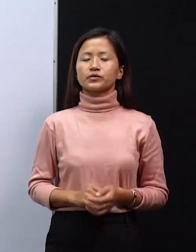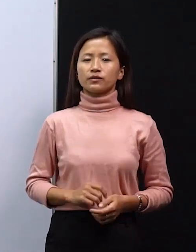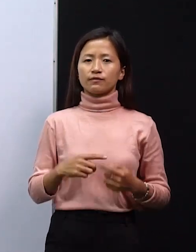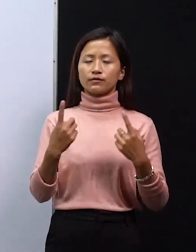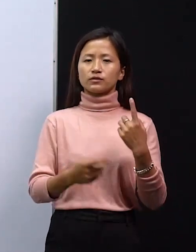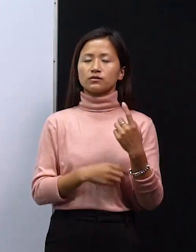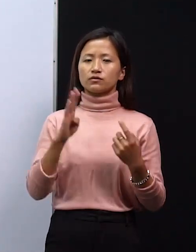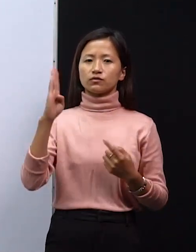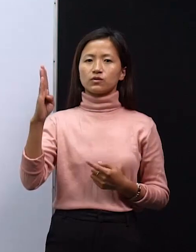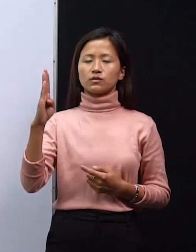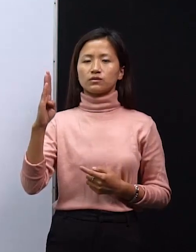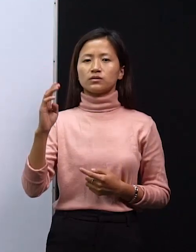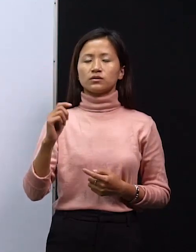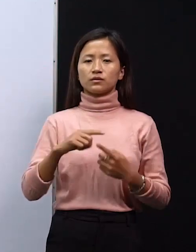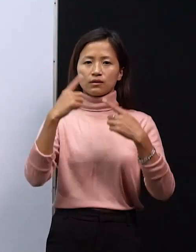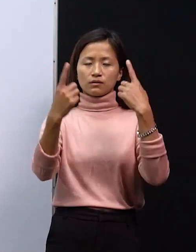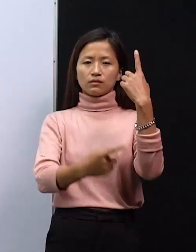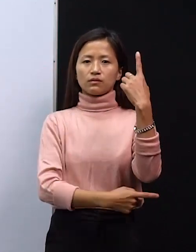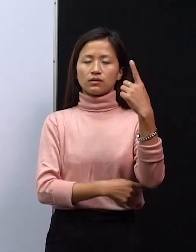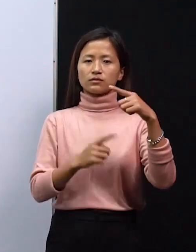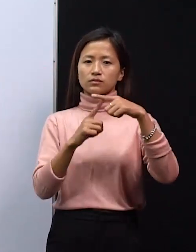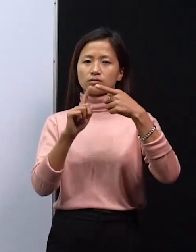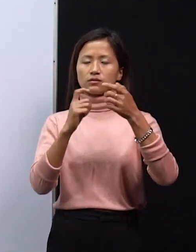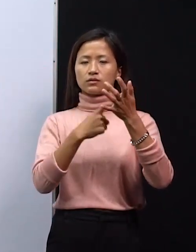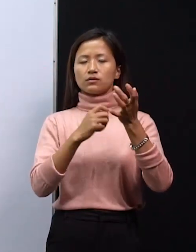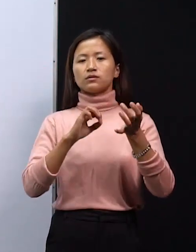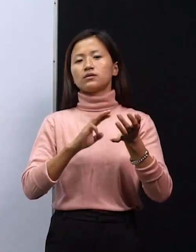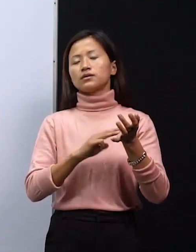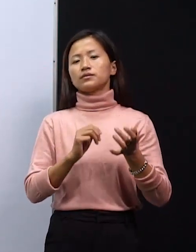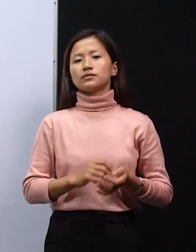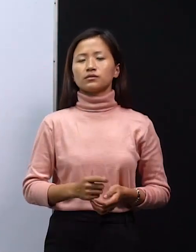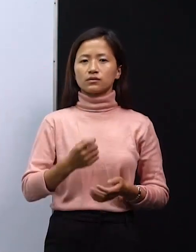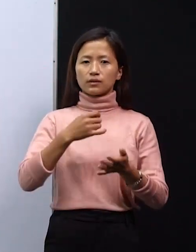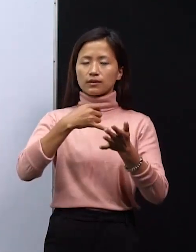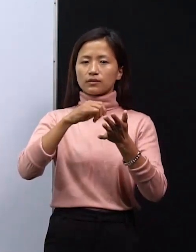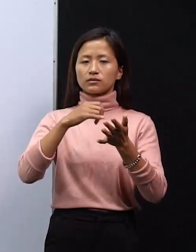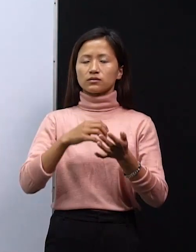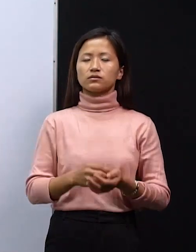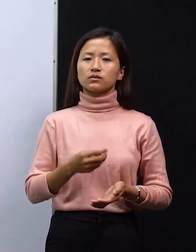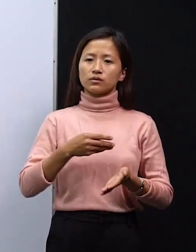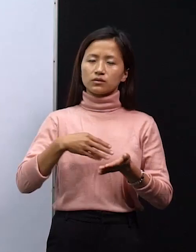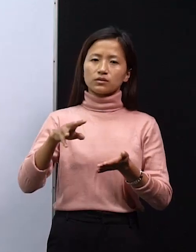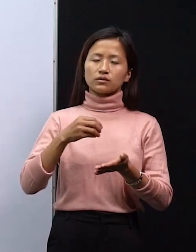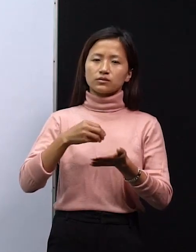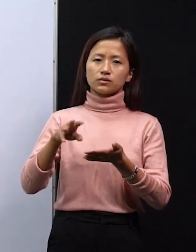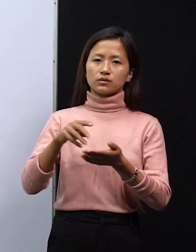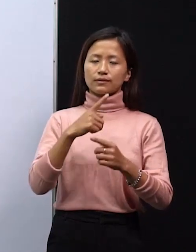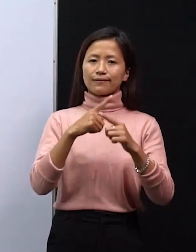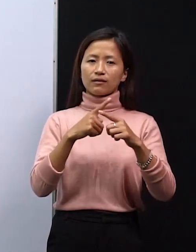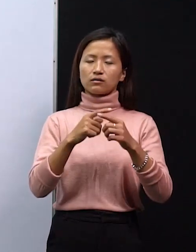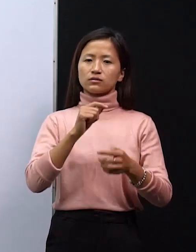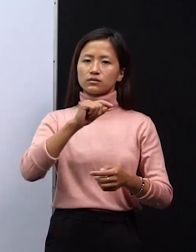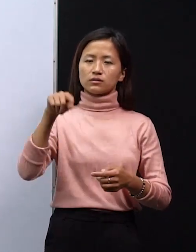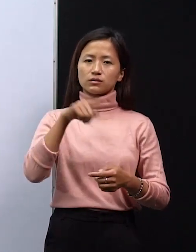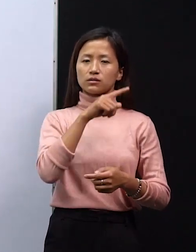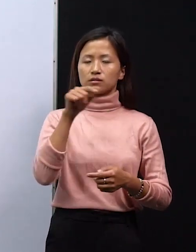Finally, 4 into the last term. So you can cancel here also, 4 into 1, 4 into 1. You're getting